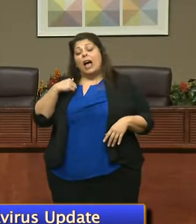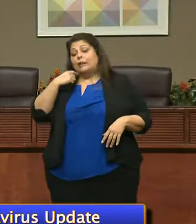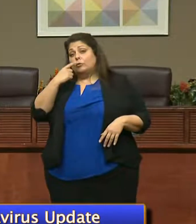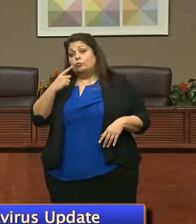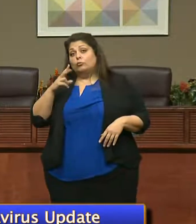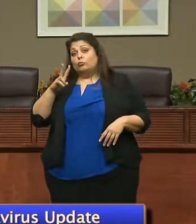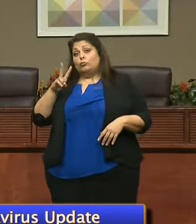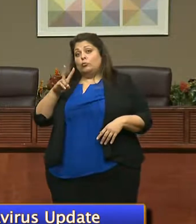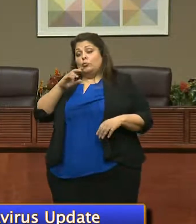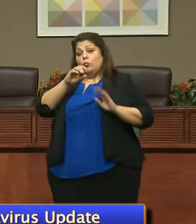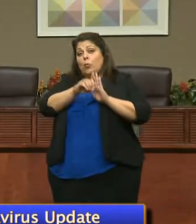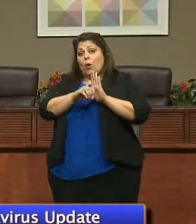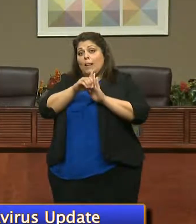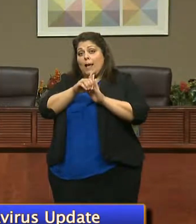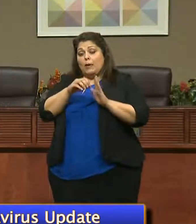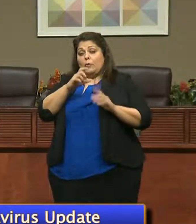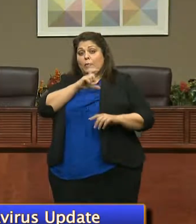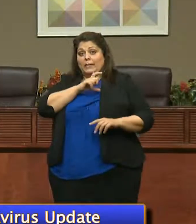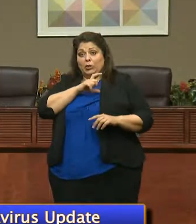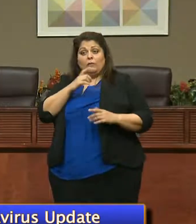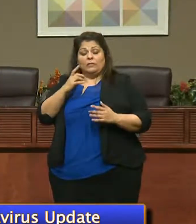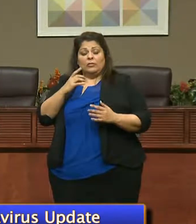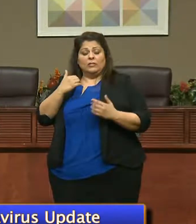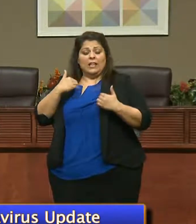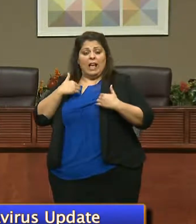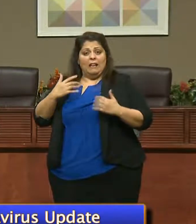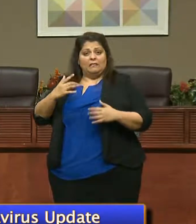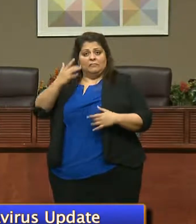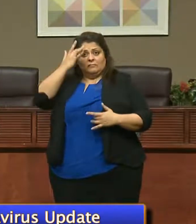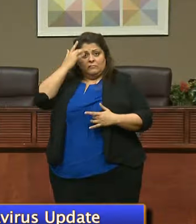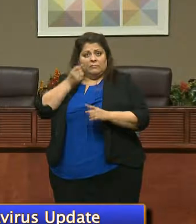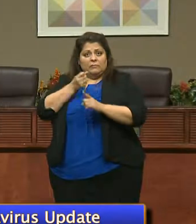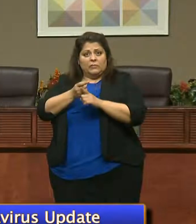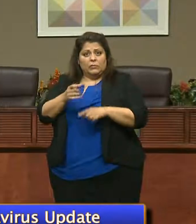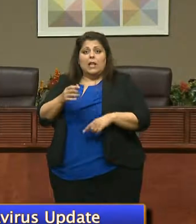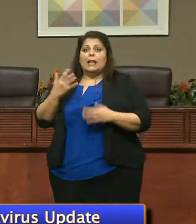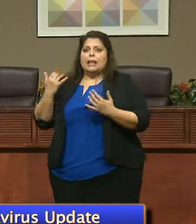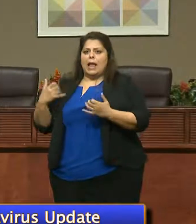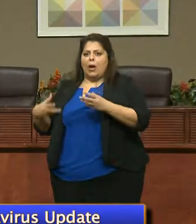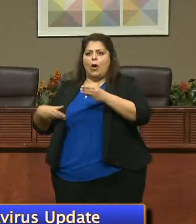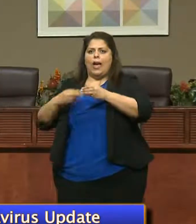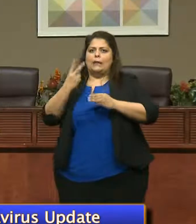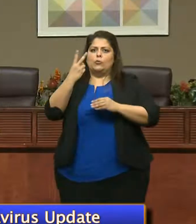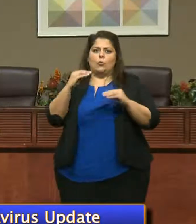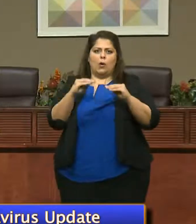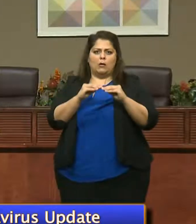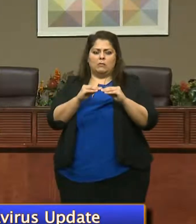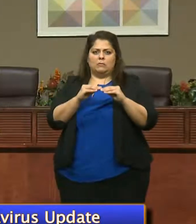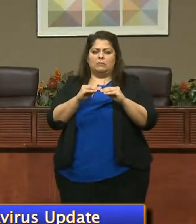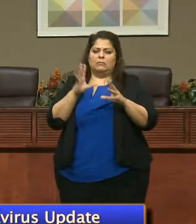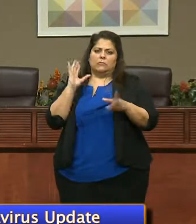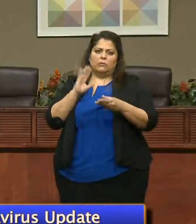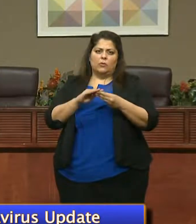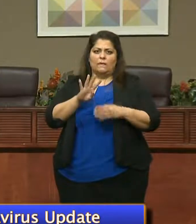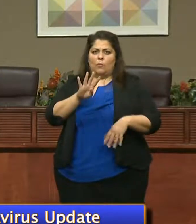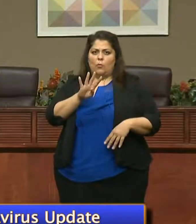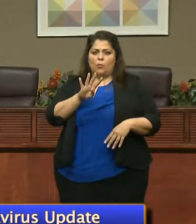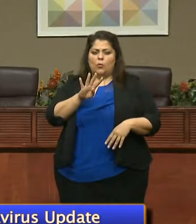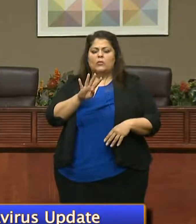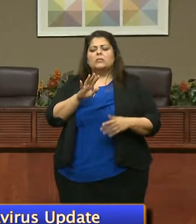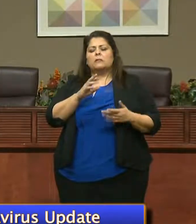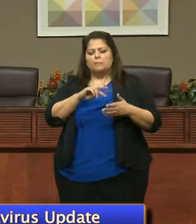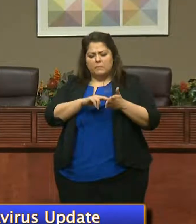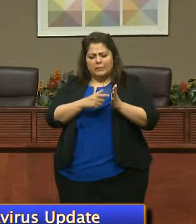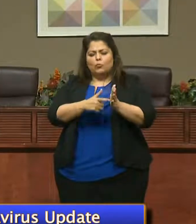positive. Since that time, we've had 2 more Orlando Police Department officers. They are also under